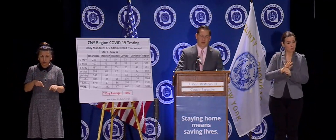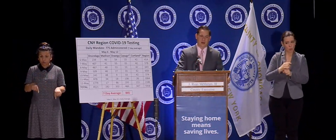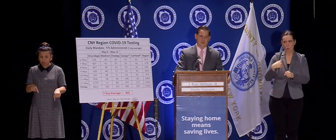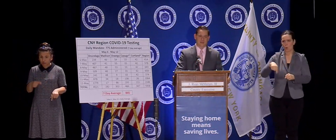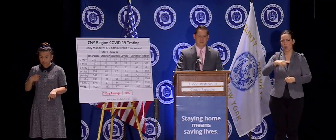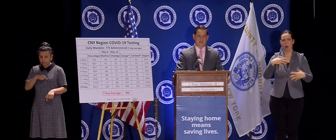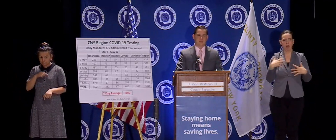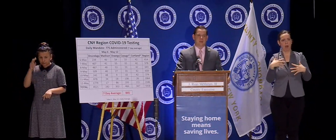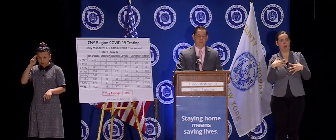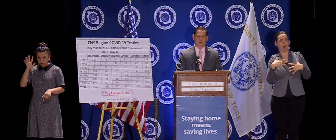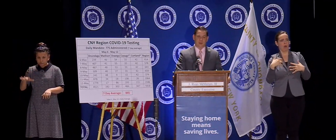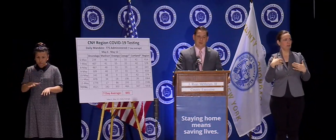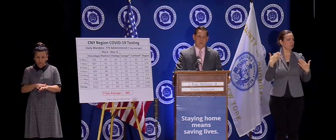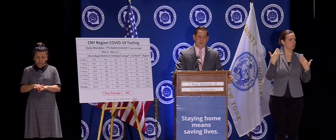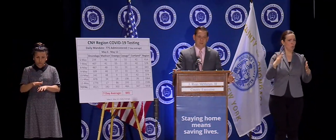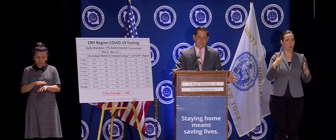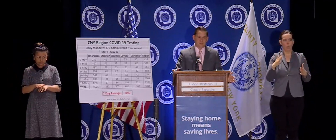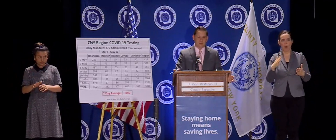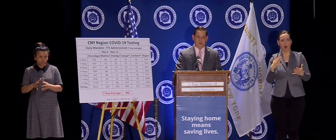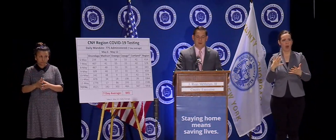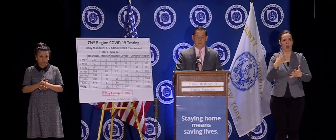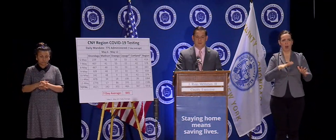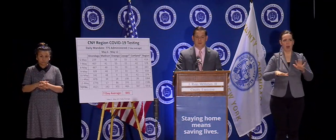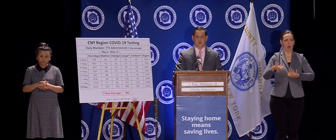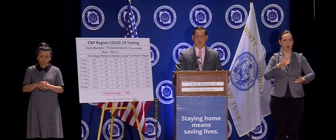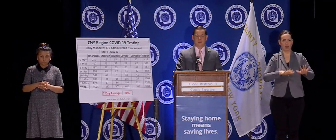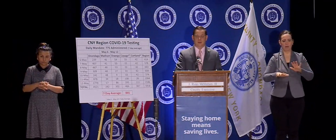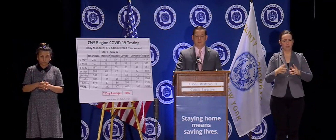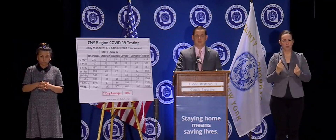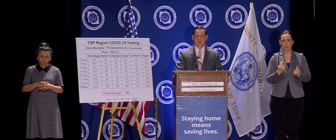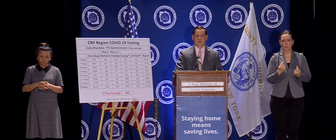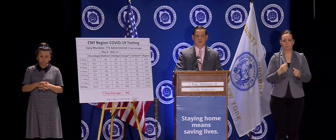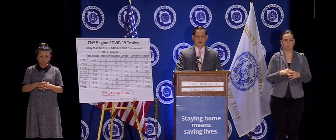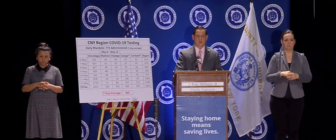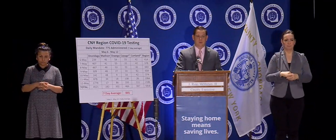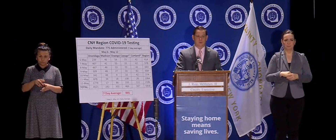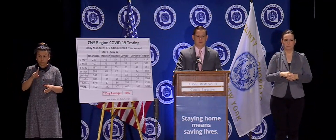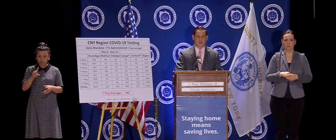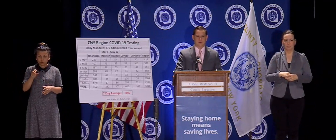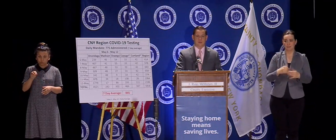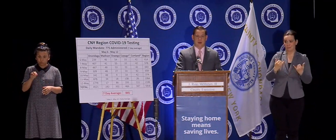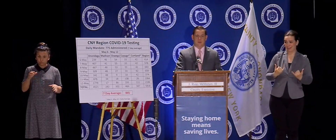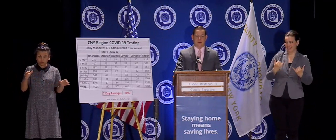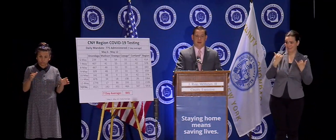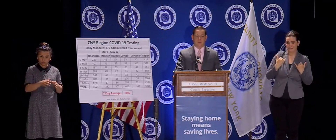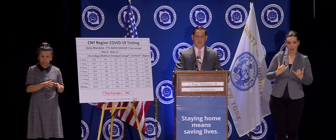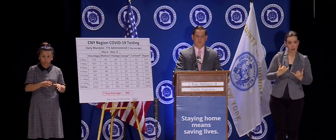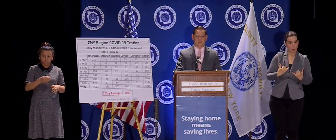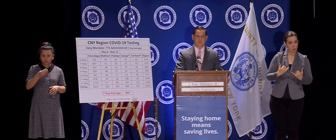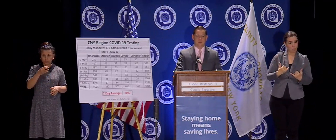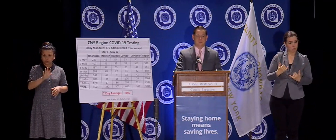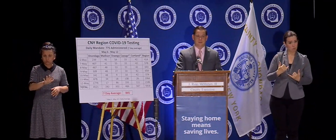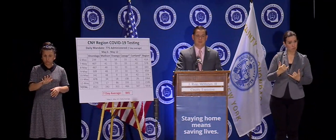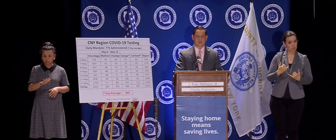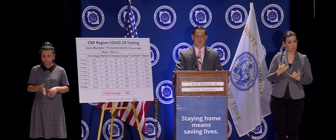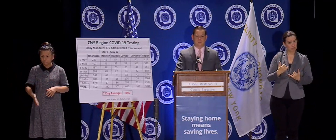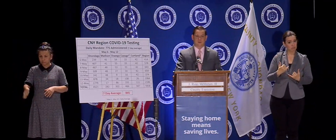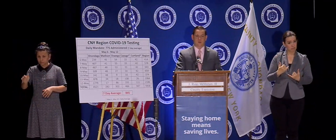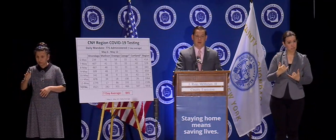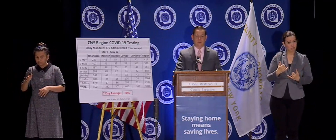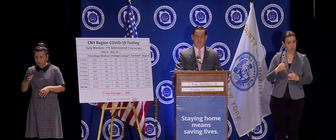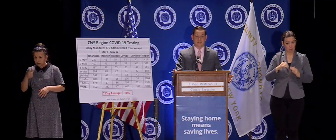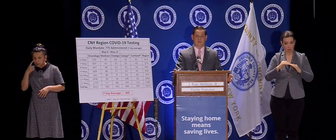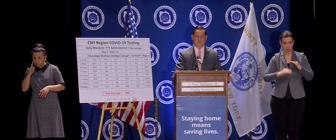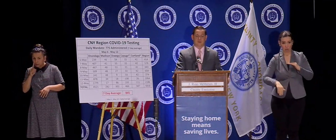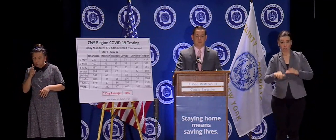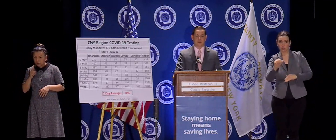But right now, essentially 10 people you're allowed to be within. You can go, see mom or dad, but it's, if